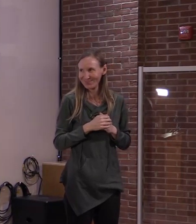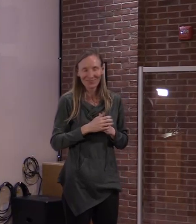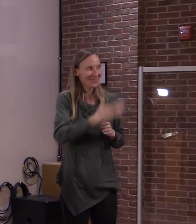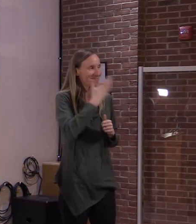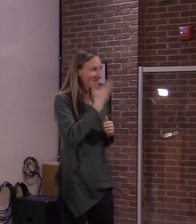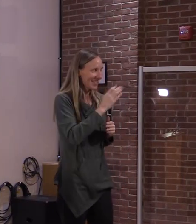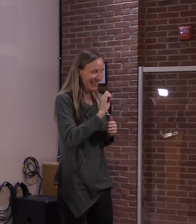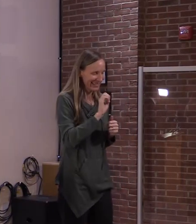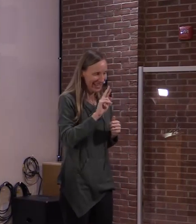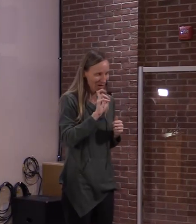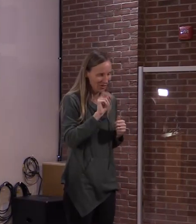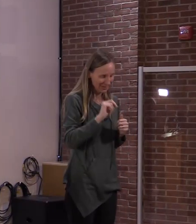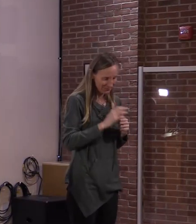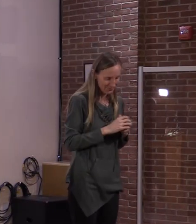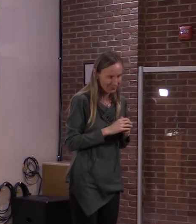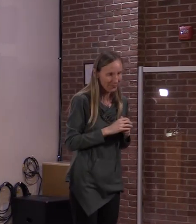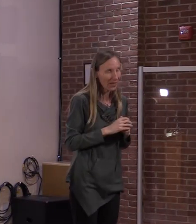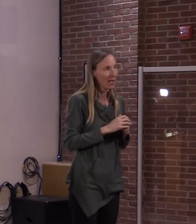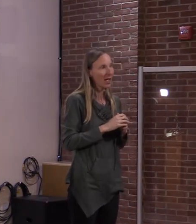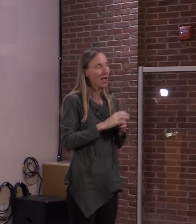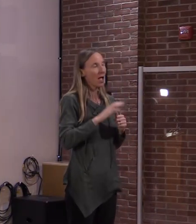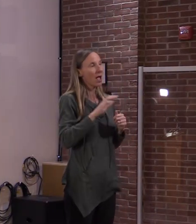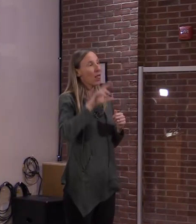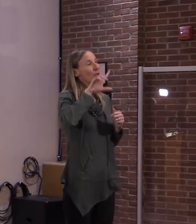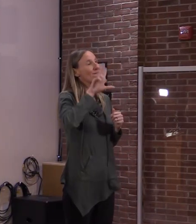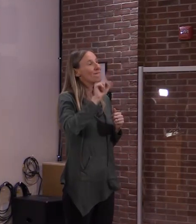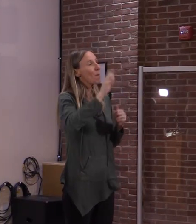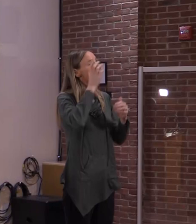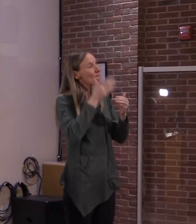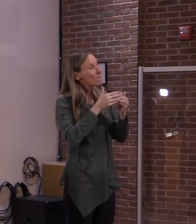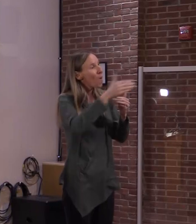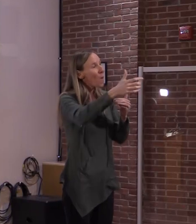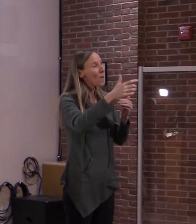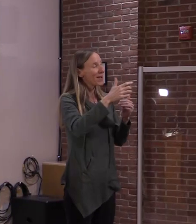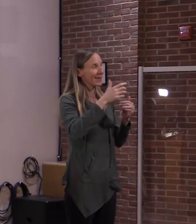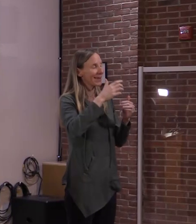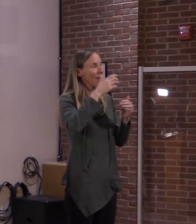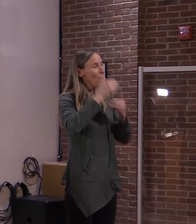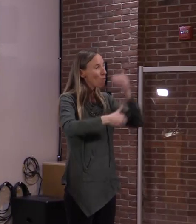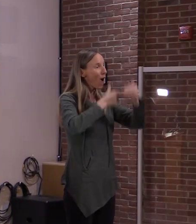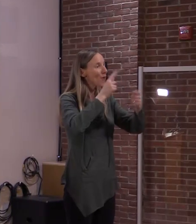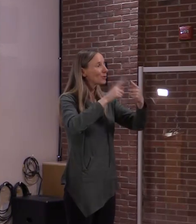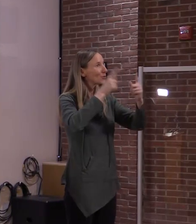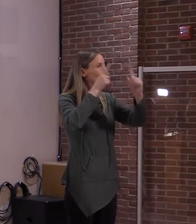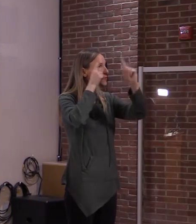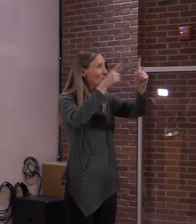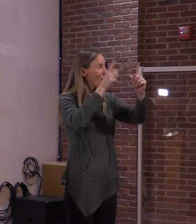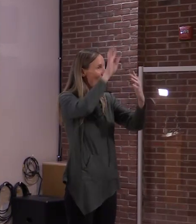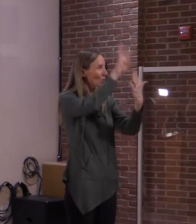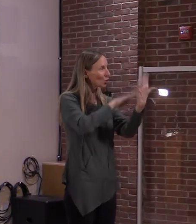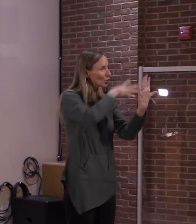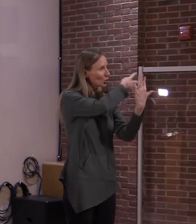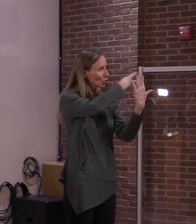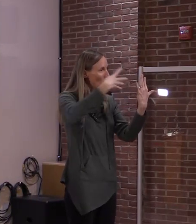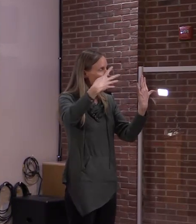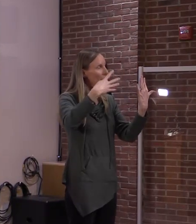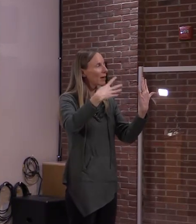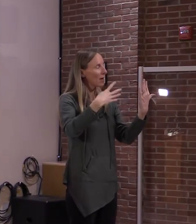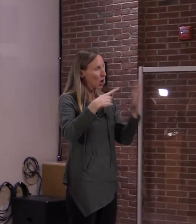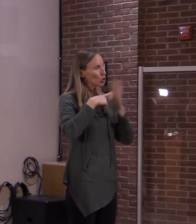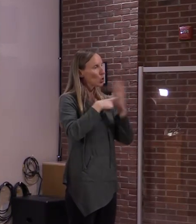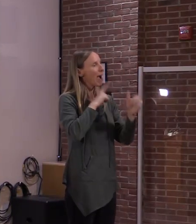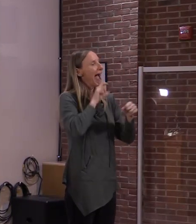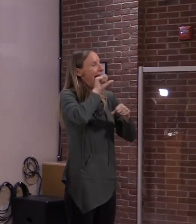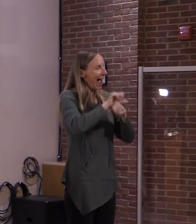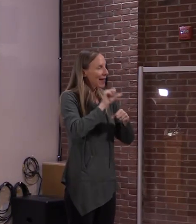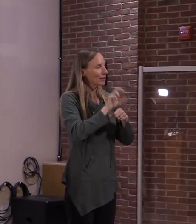follow? Thanks, Aaron. So that Vermont Forward progress to goal chart is really showing, the actual data to date in